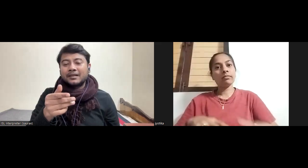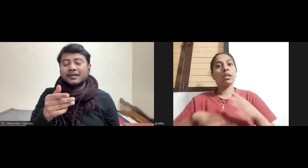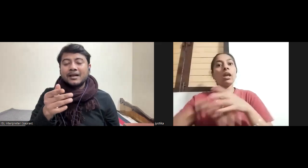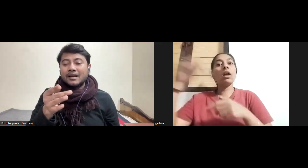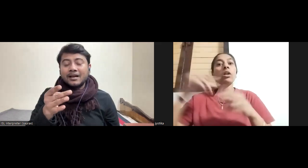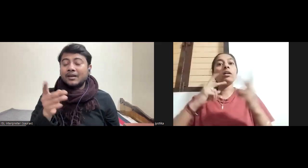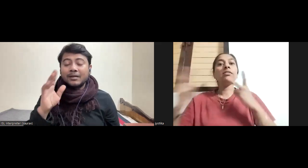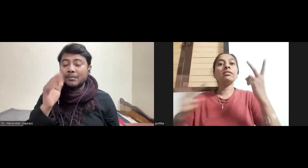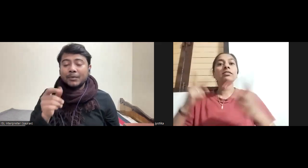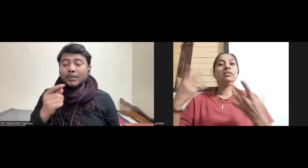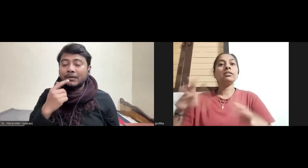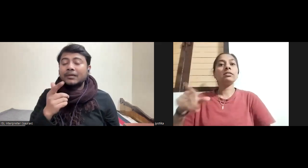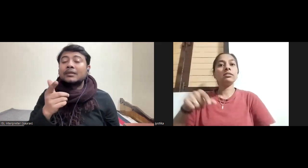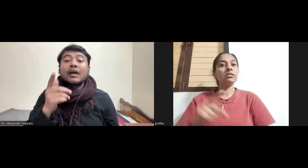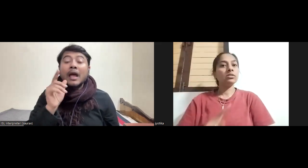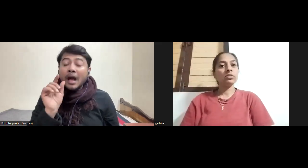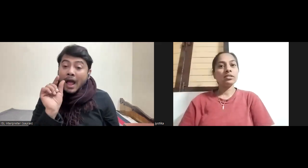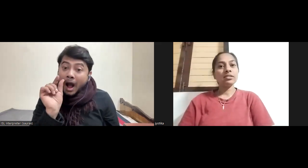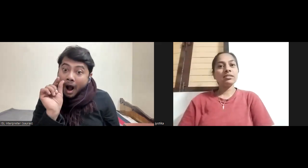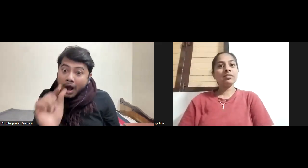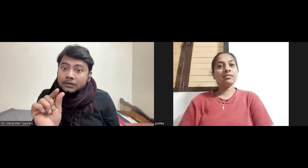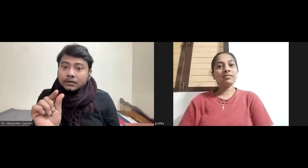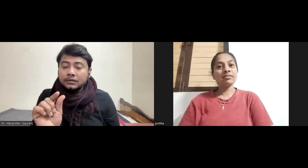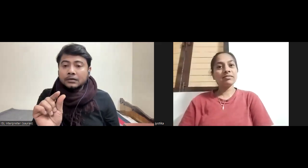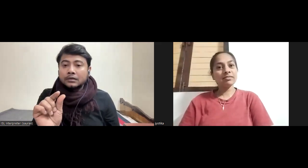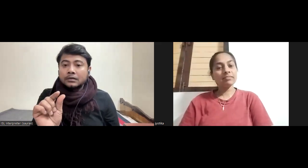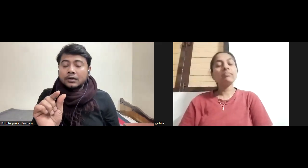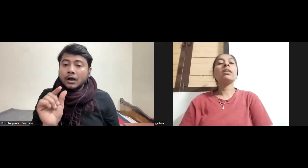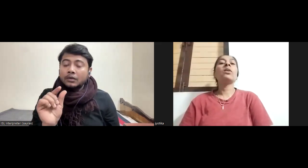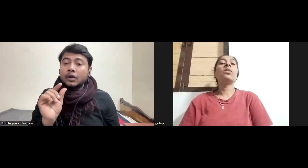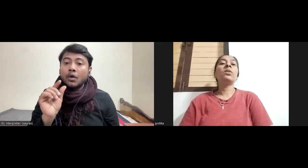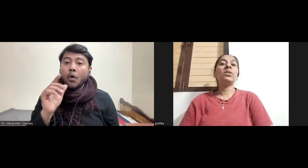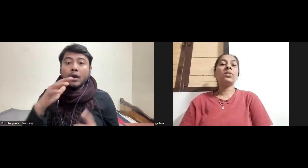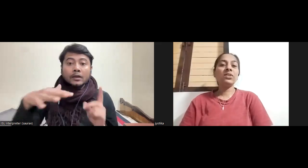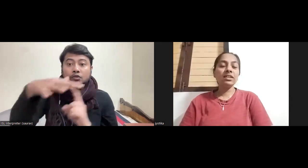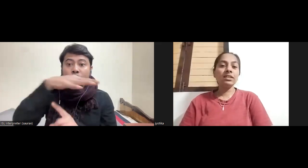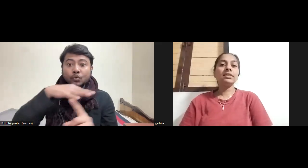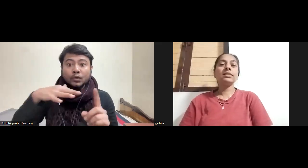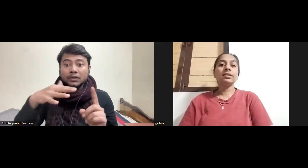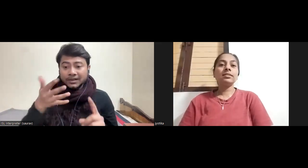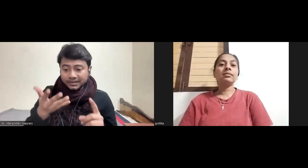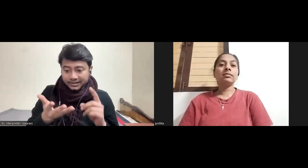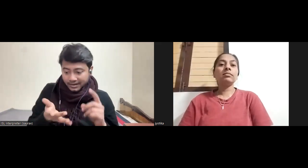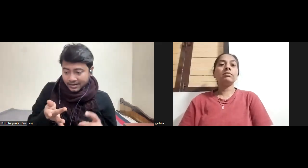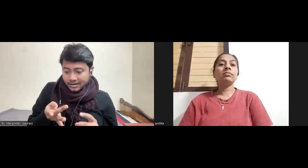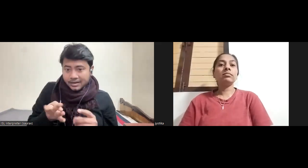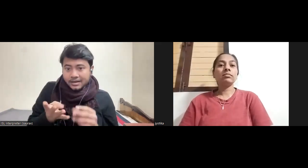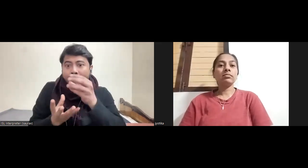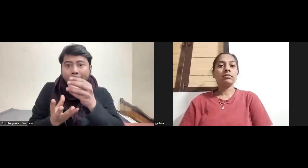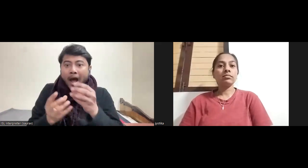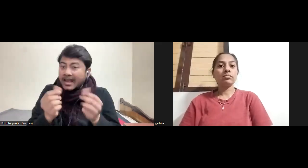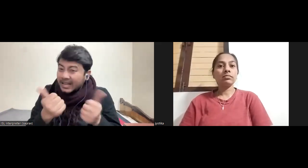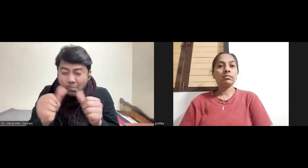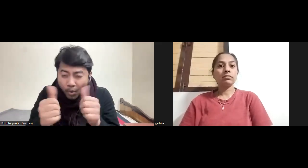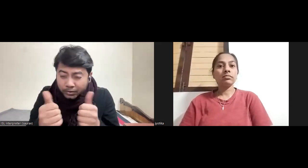you are, where you cannot hold a mala bag. Only very, very few exceptional cases,